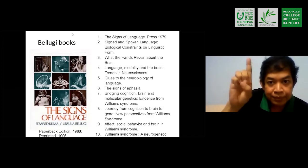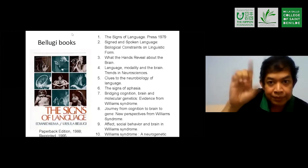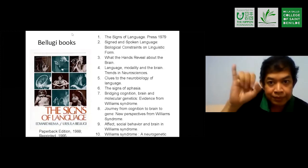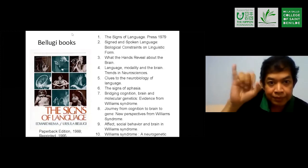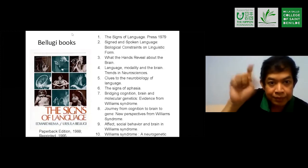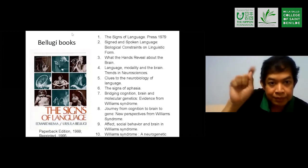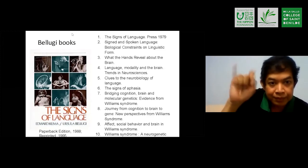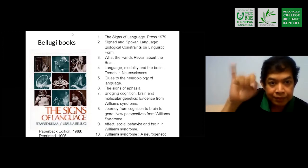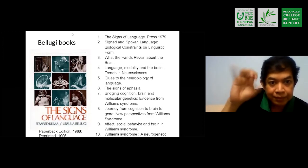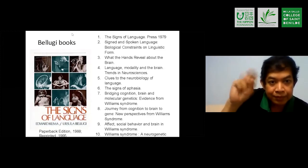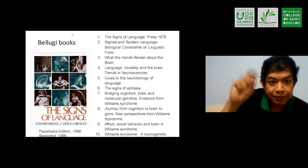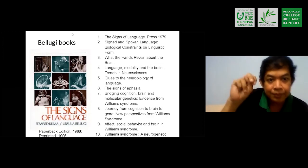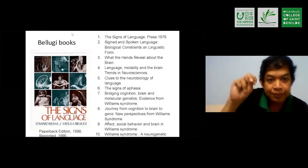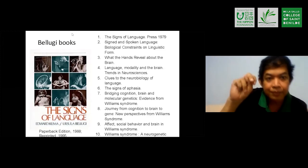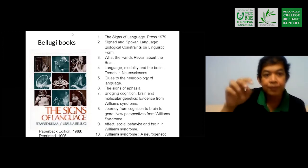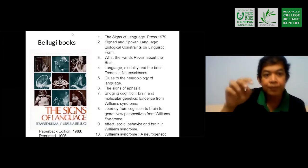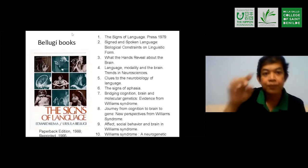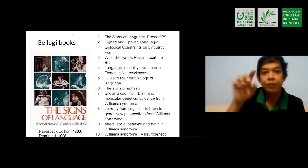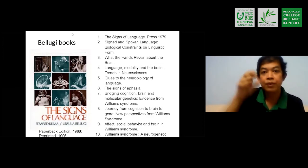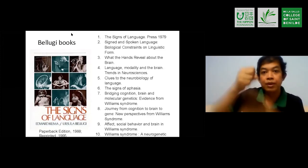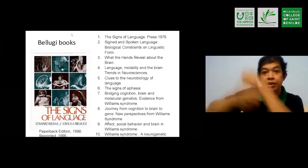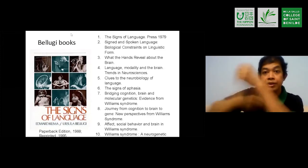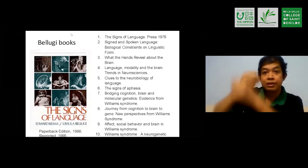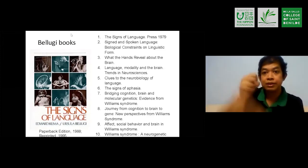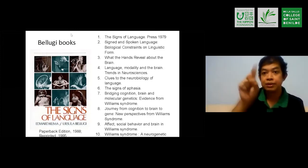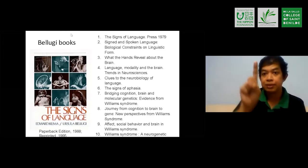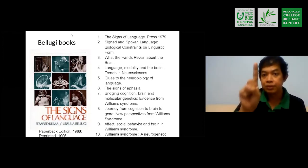You can see paperback edition